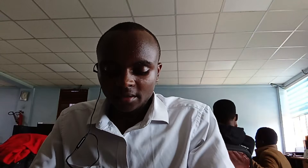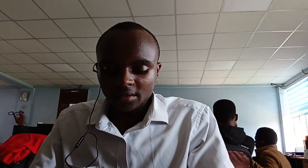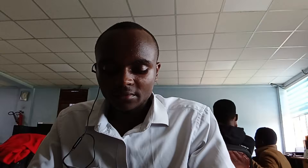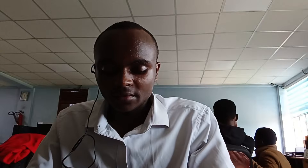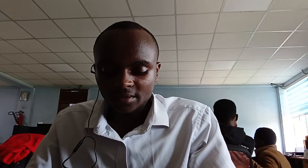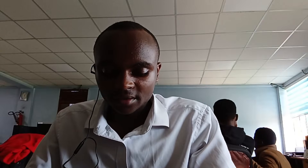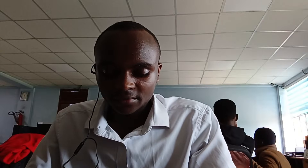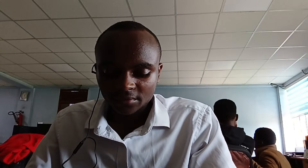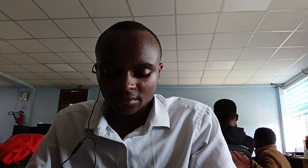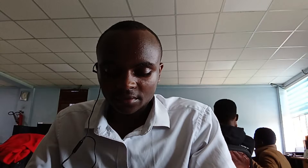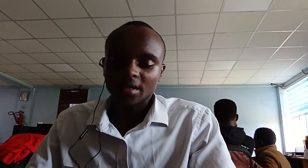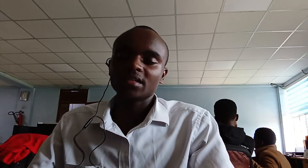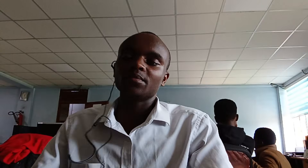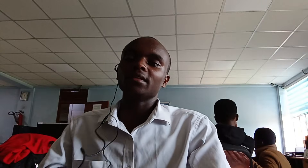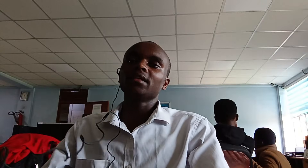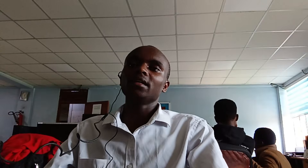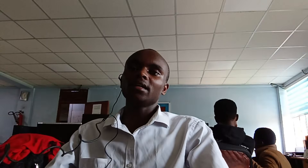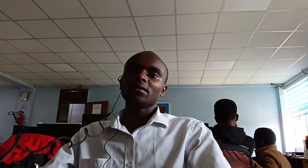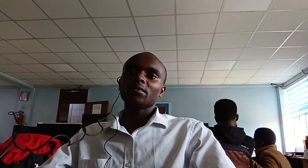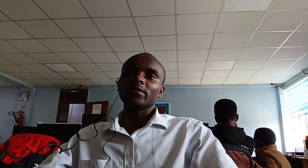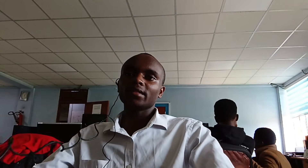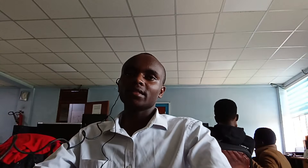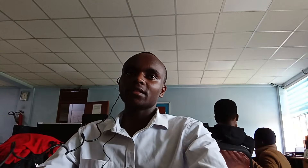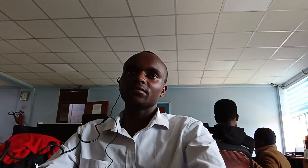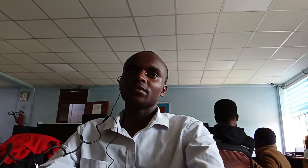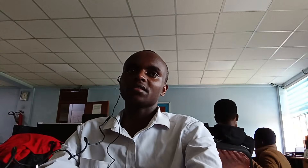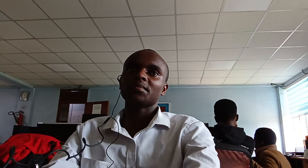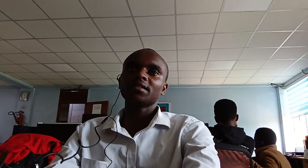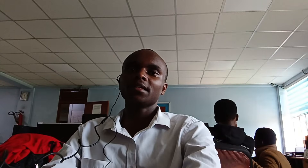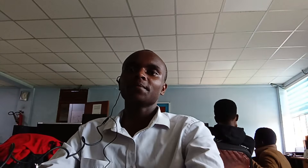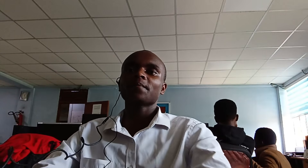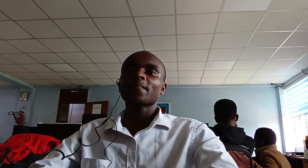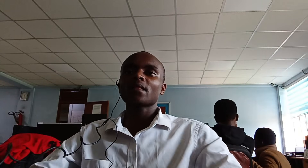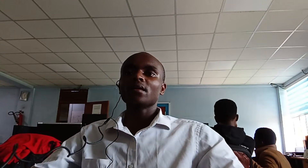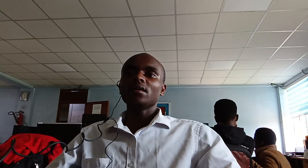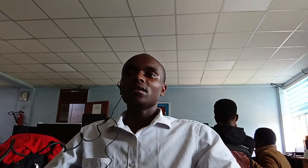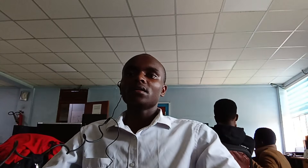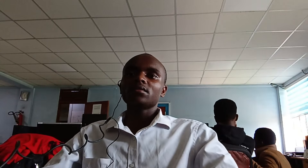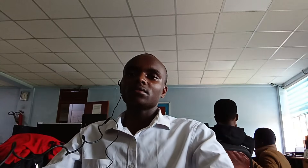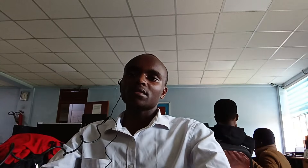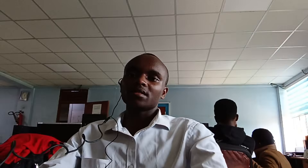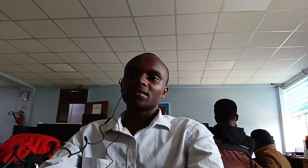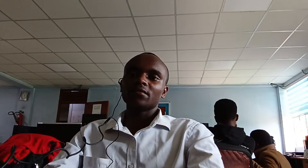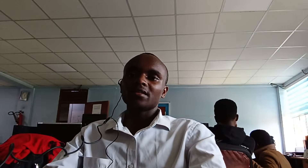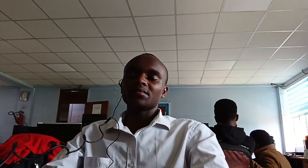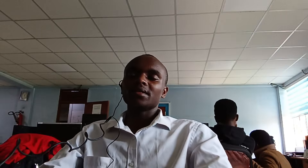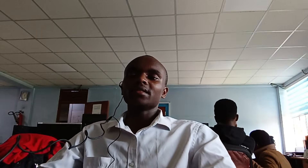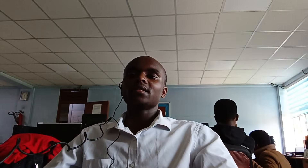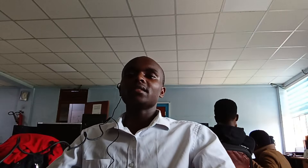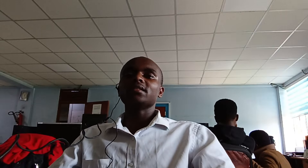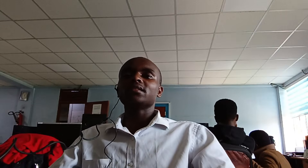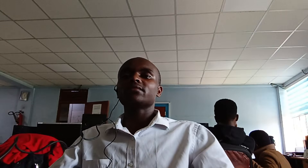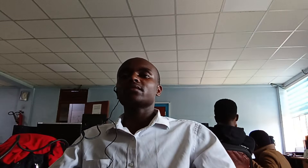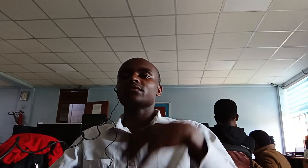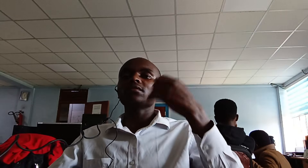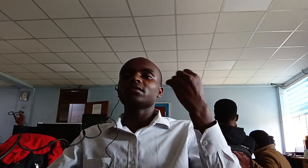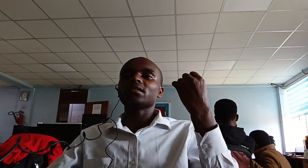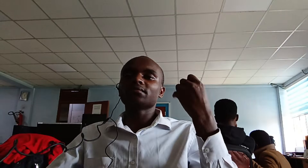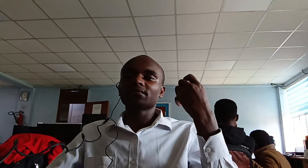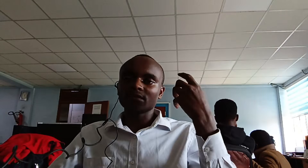We have the sign for husband. You are in the sign for husband. So the sign for husband, it's first of all sign. You must